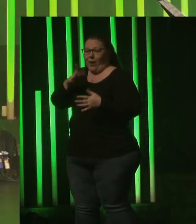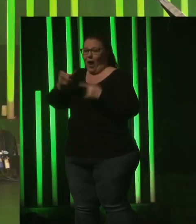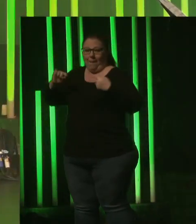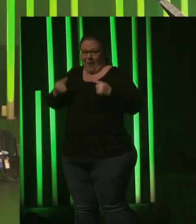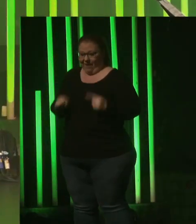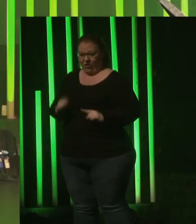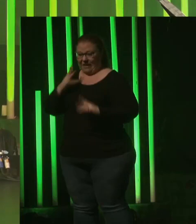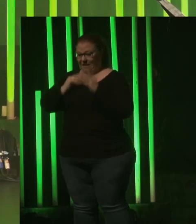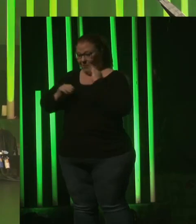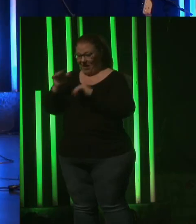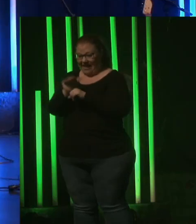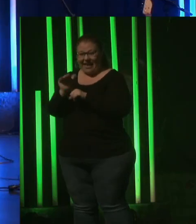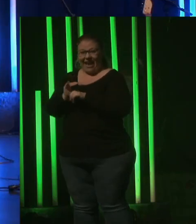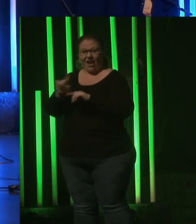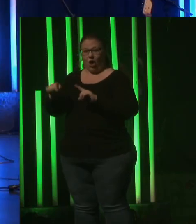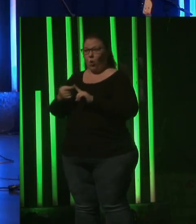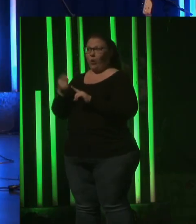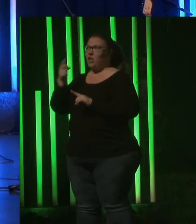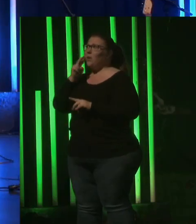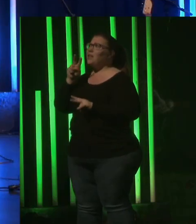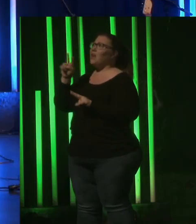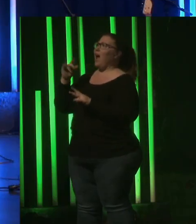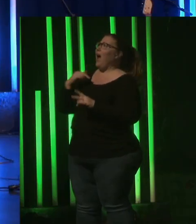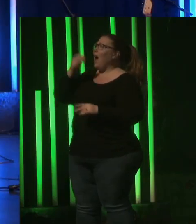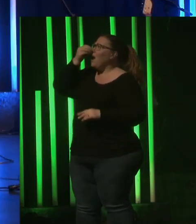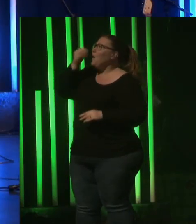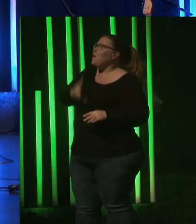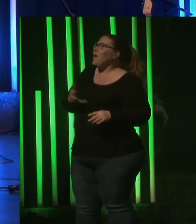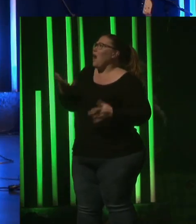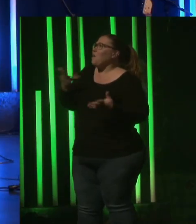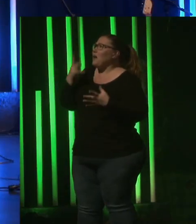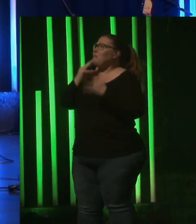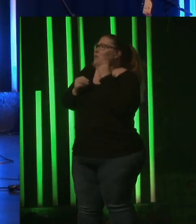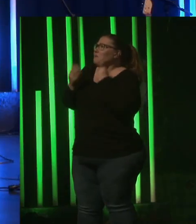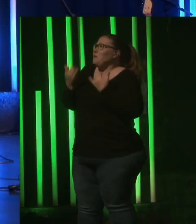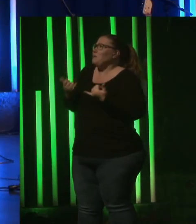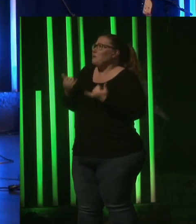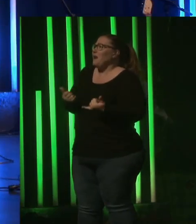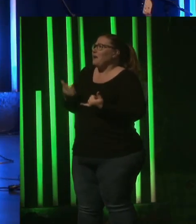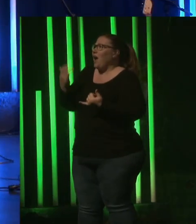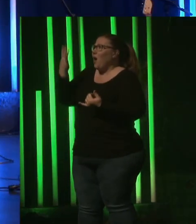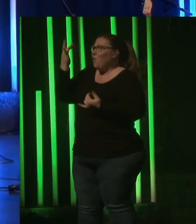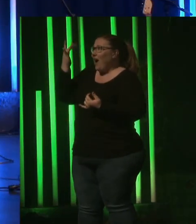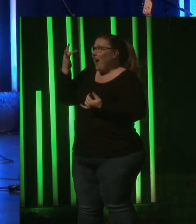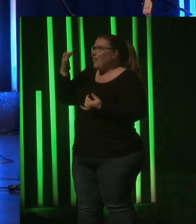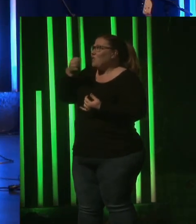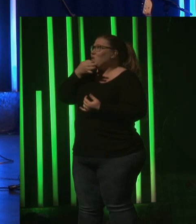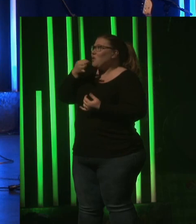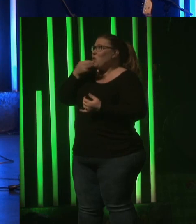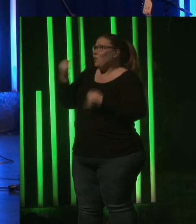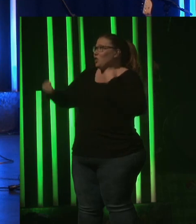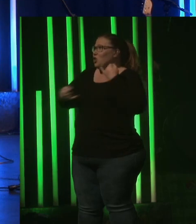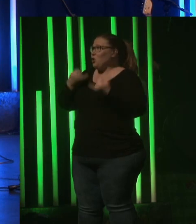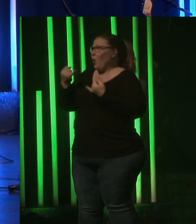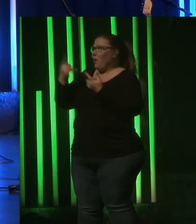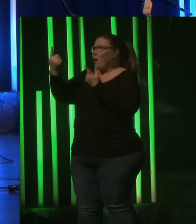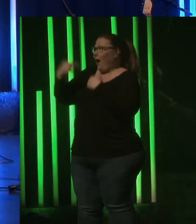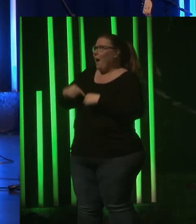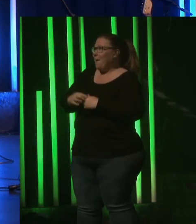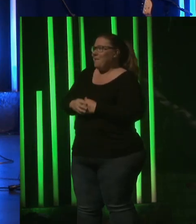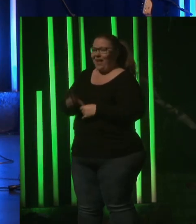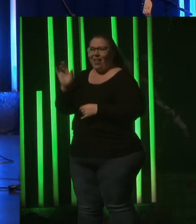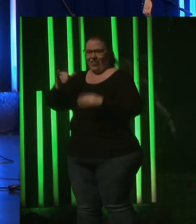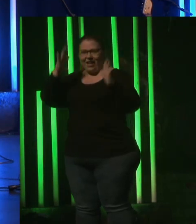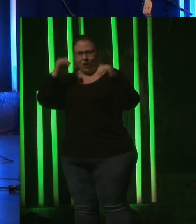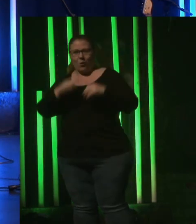at night, when you can look up and say, I don't care what I'm going through now, because soon joy is on its way.